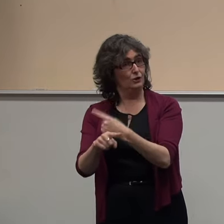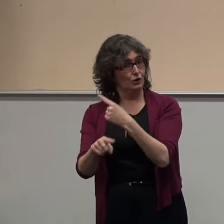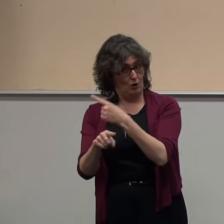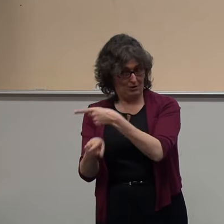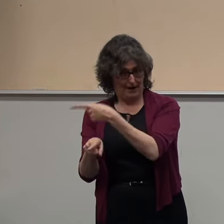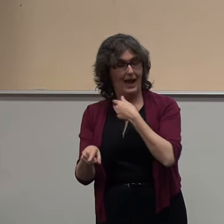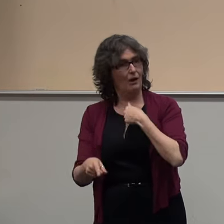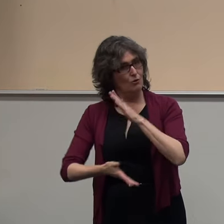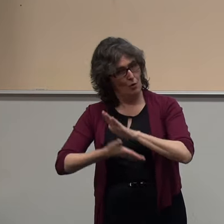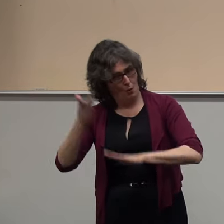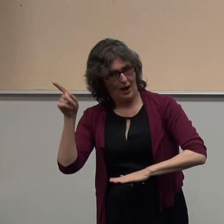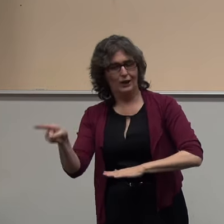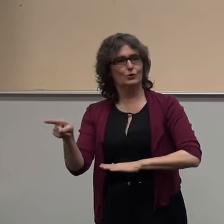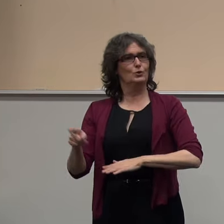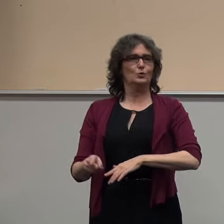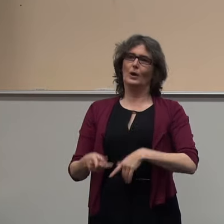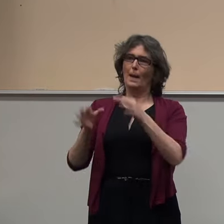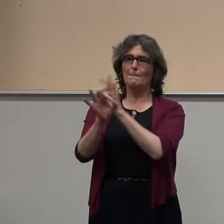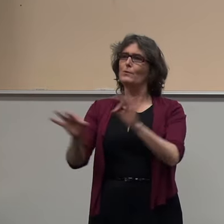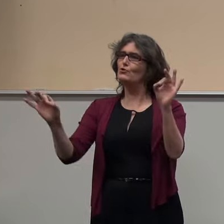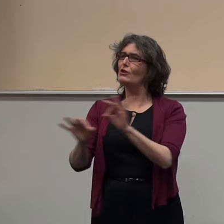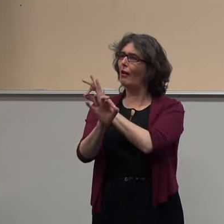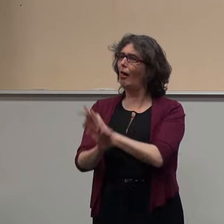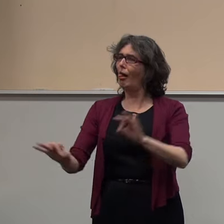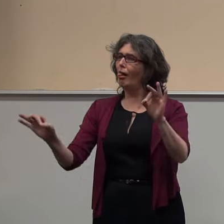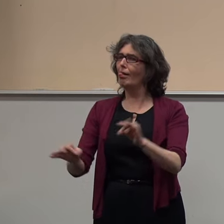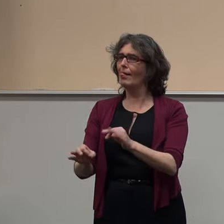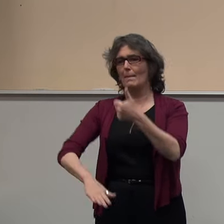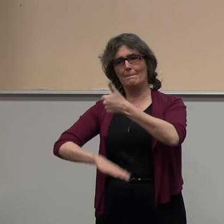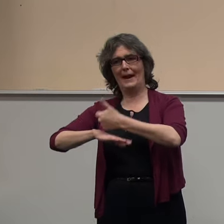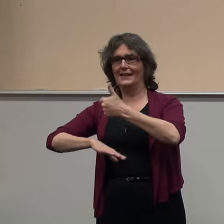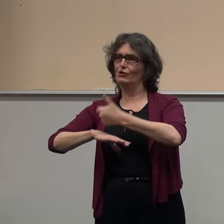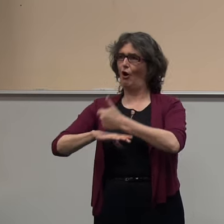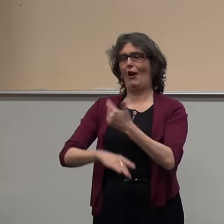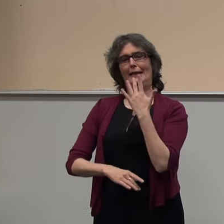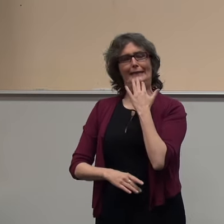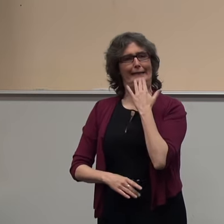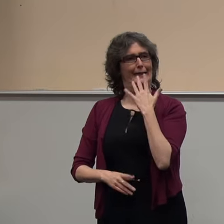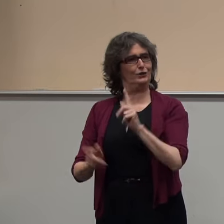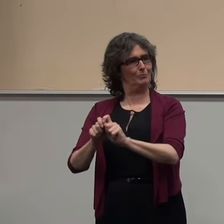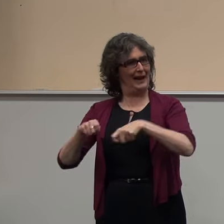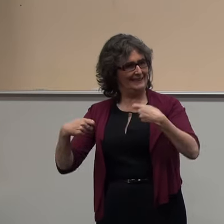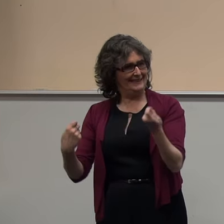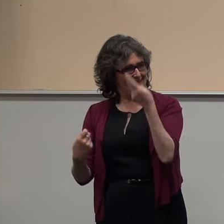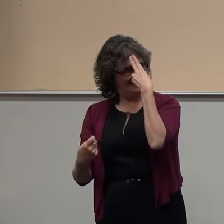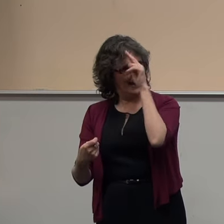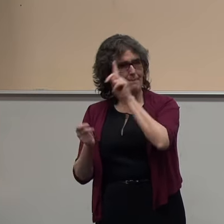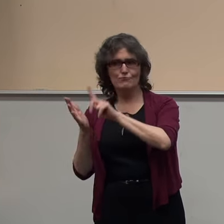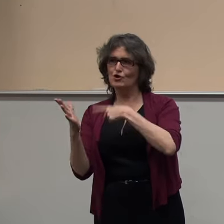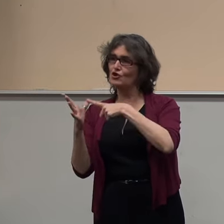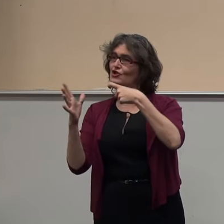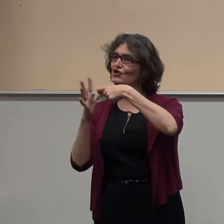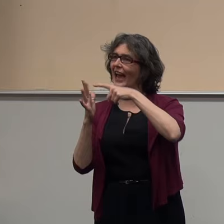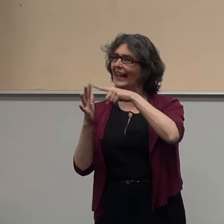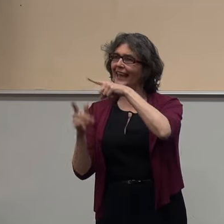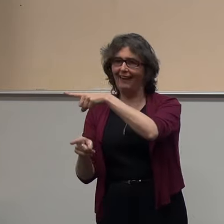which they loved because they were teenagers when Jackie was a magazine. And everything that happened in the show,